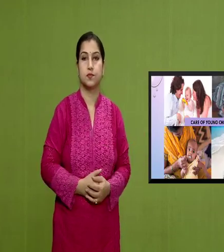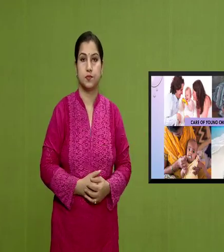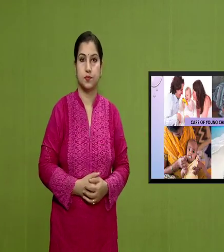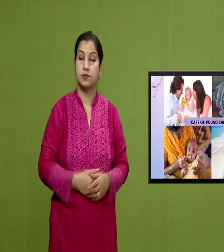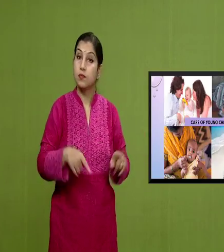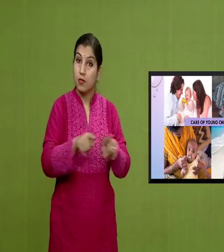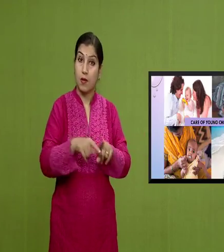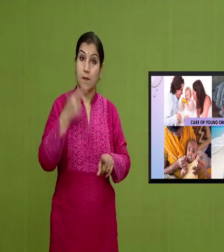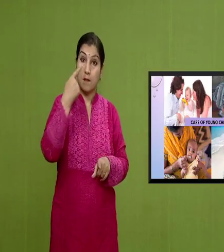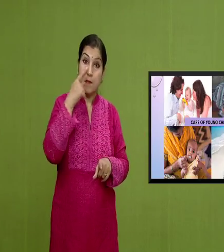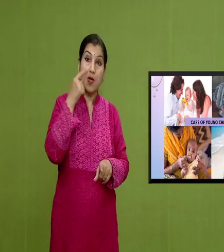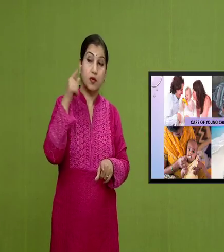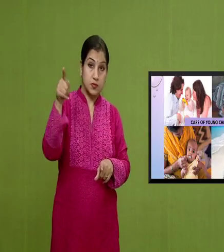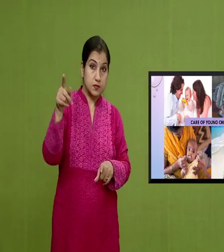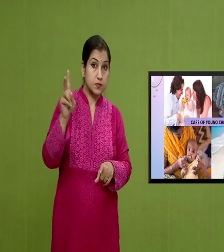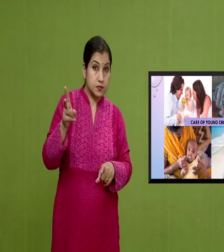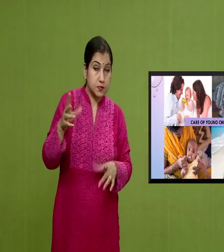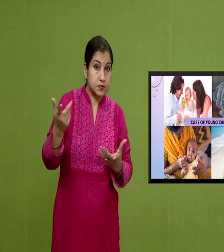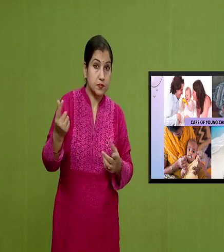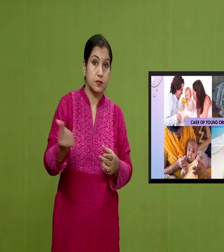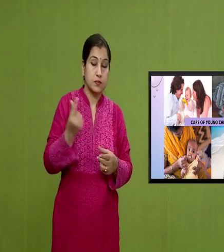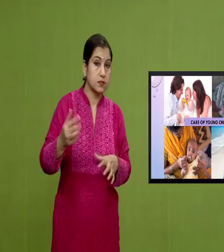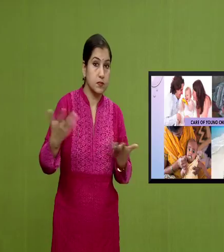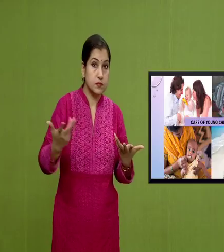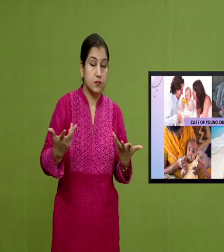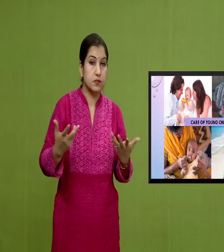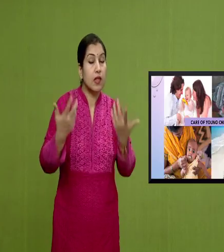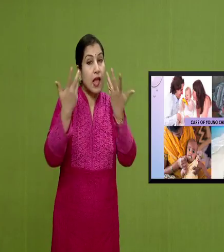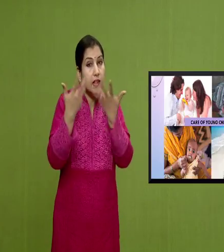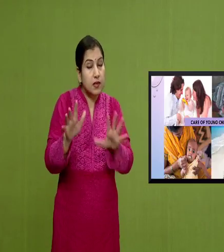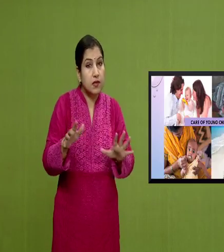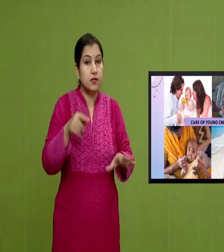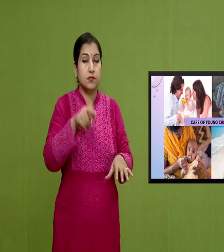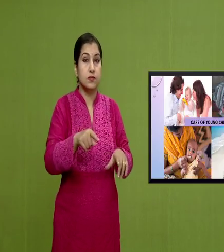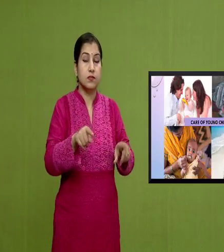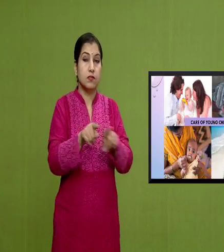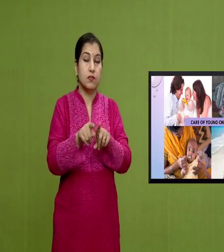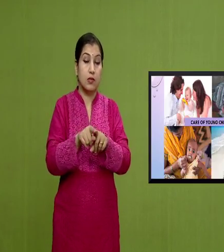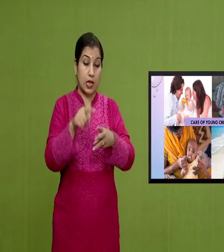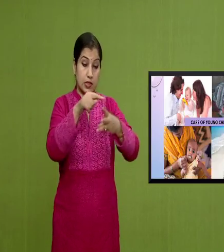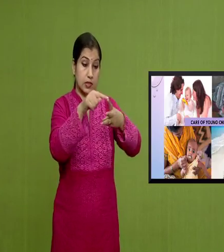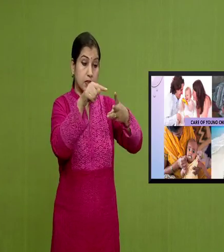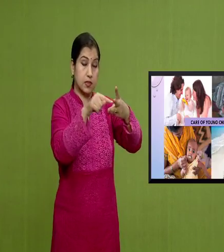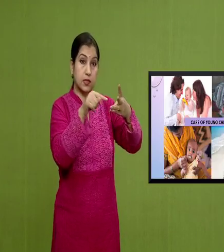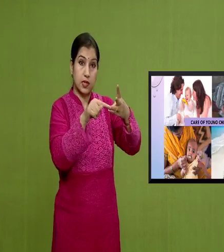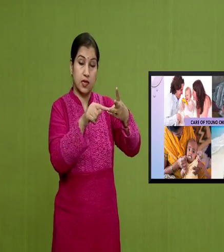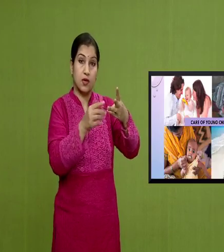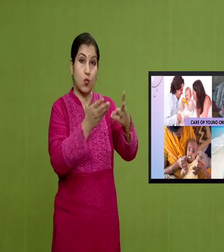Parents generally use any one of the three parenting styles